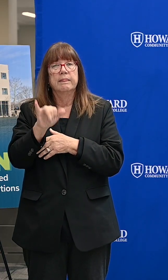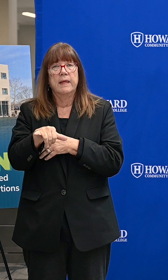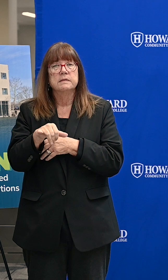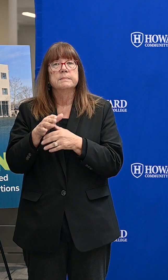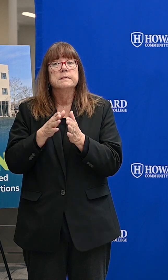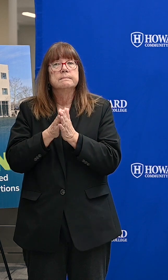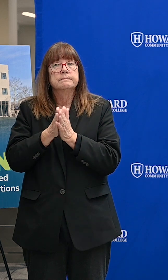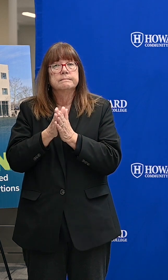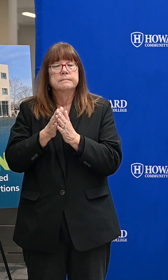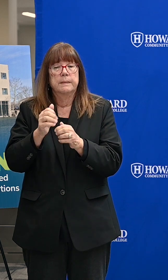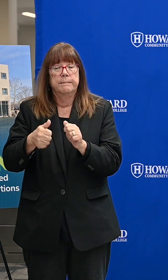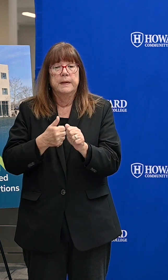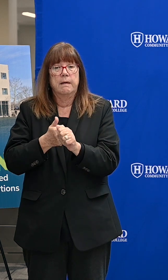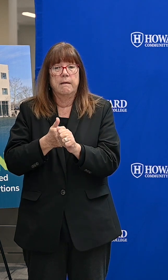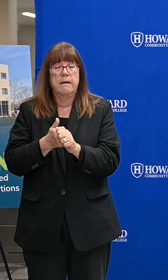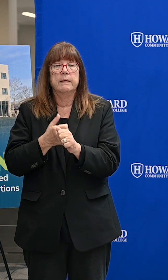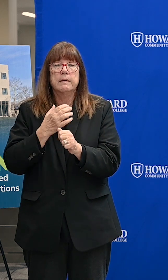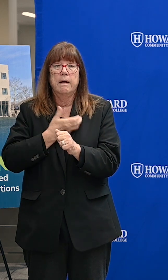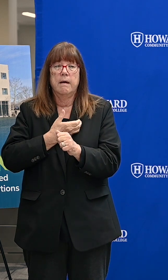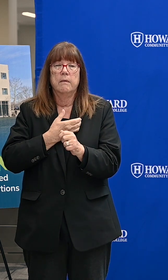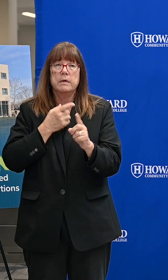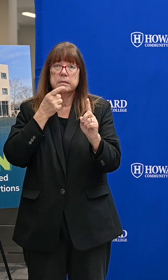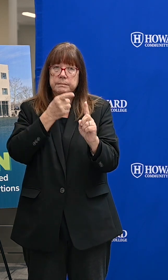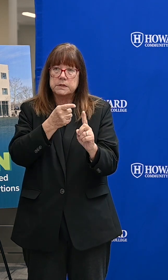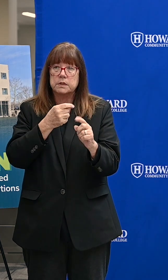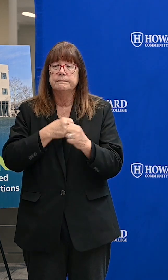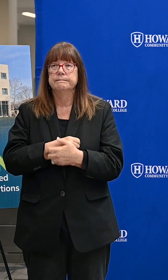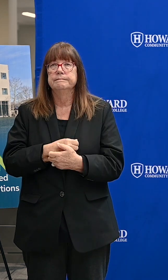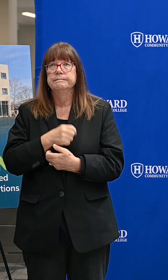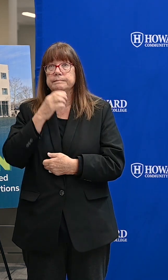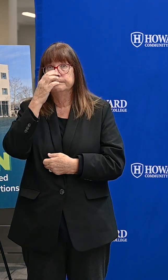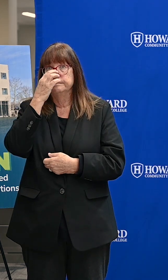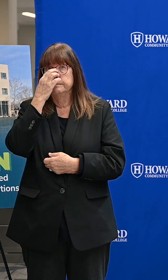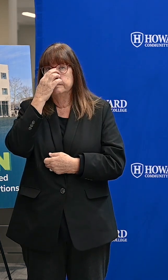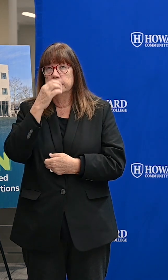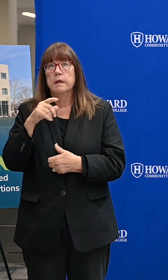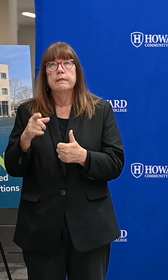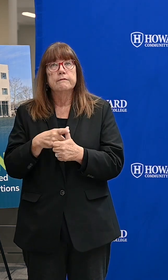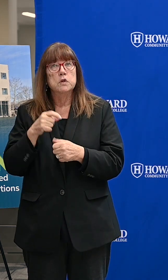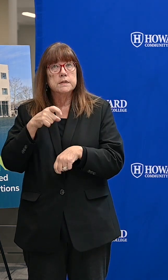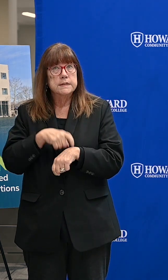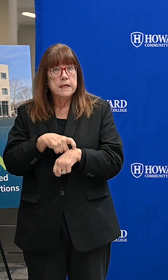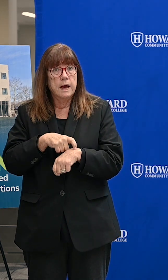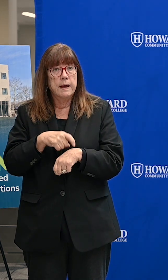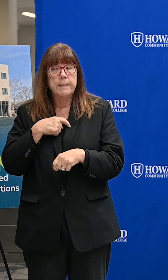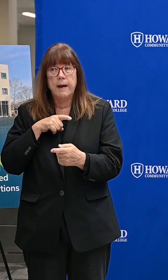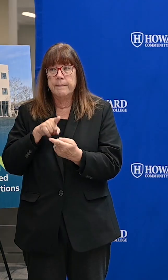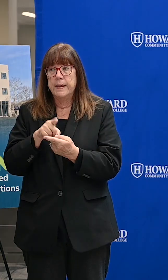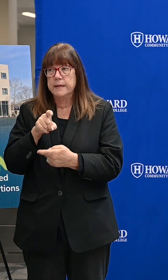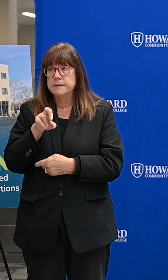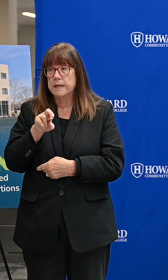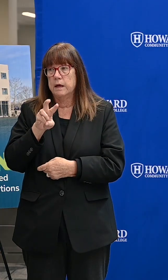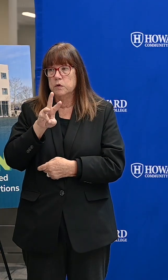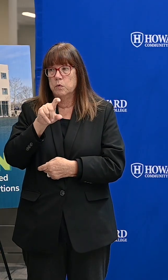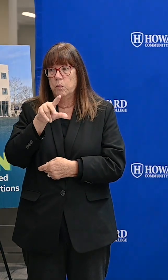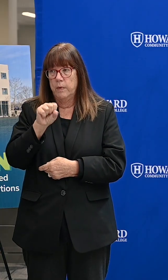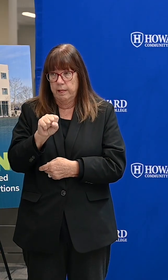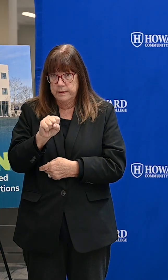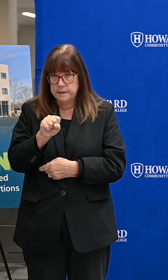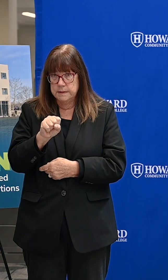driving force behind this initiative. The first time I met Dr. Willis was at